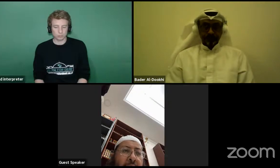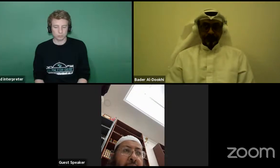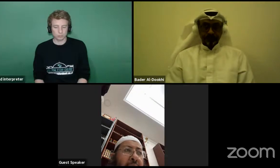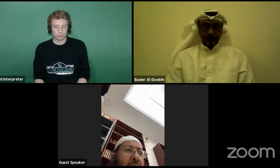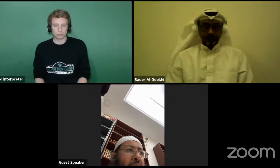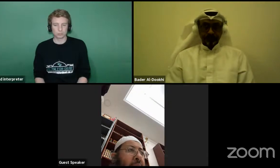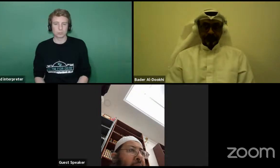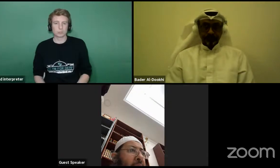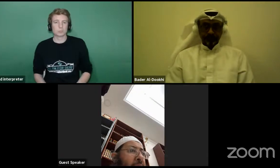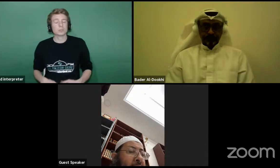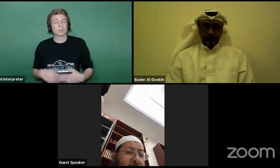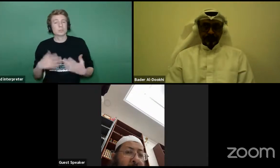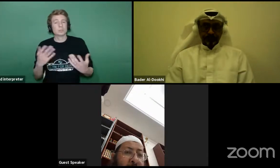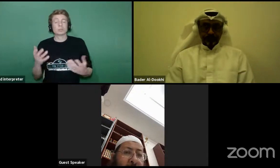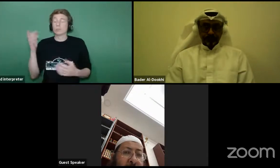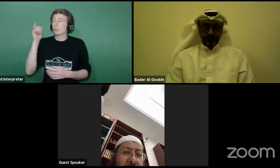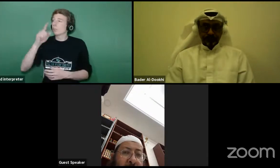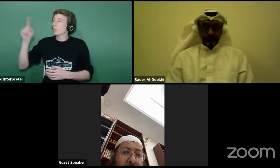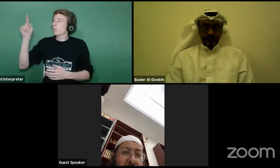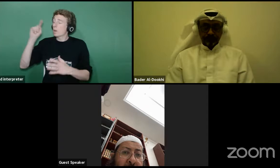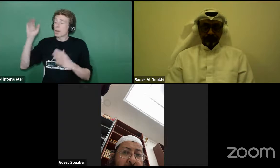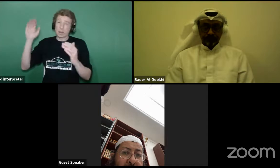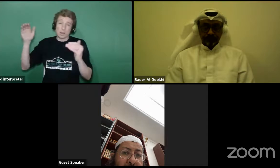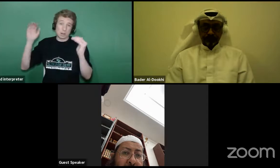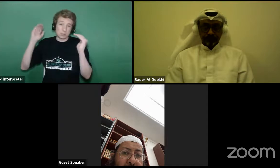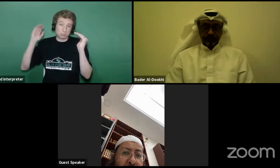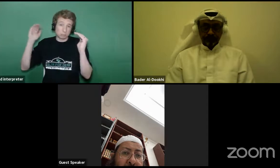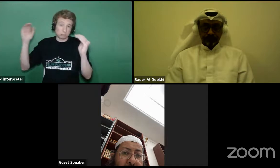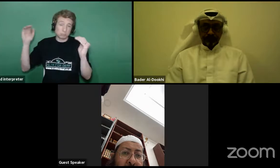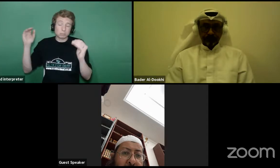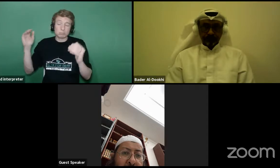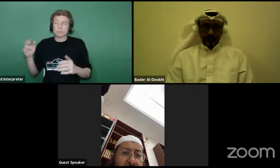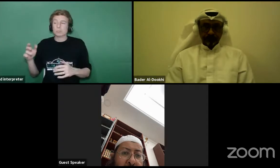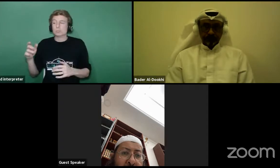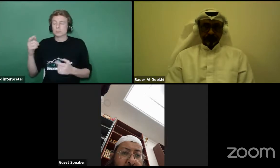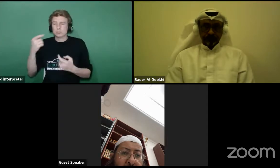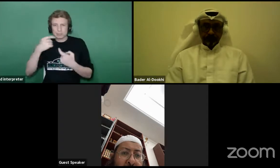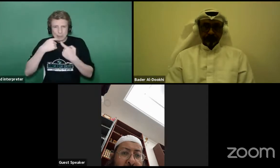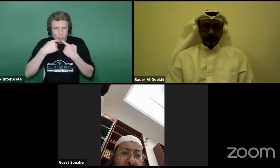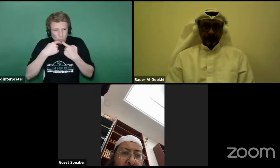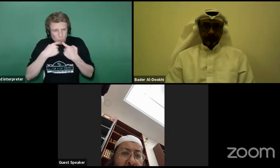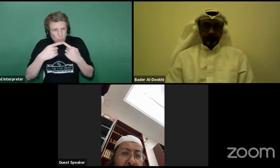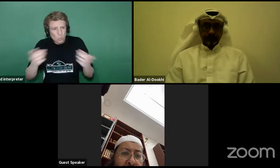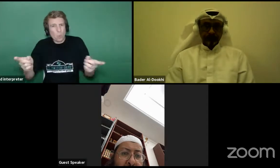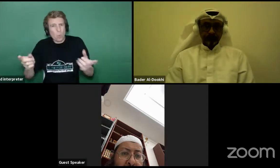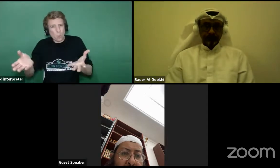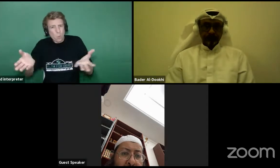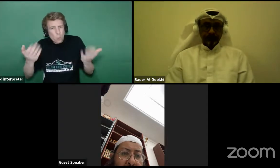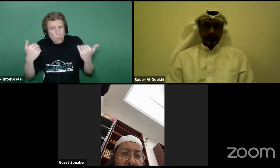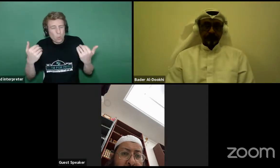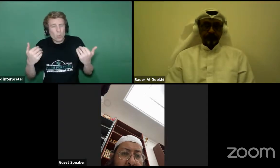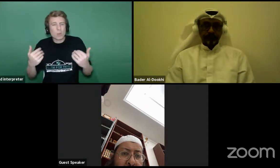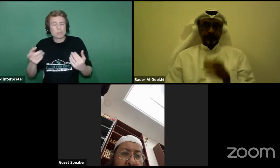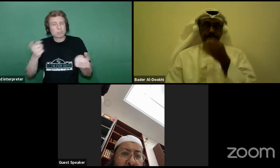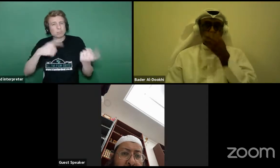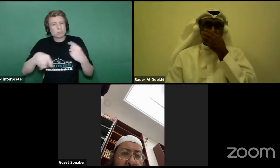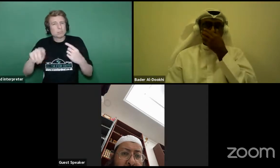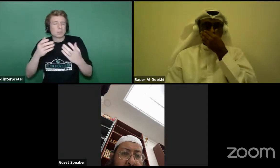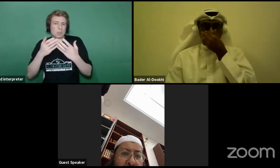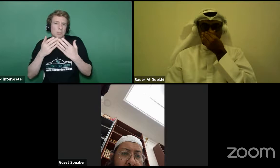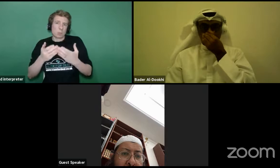So therefore Allah the Most High, He calls us, and He calls the Muslims with